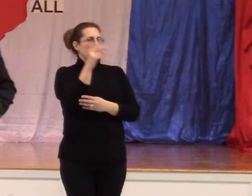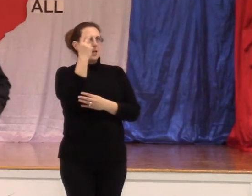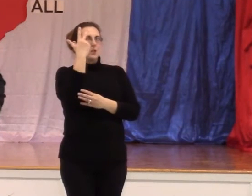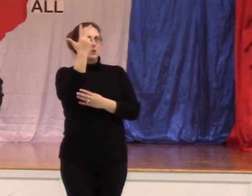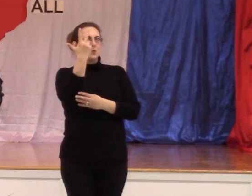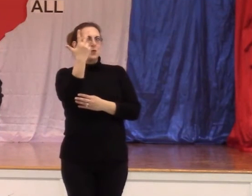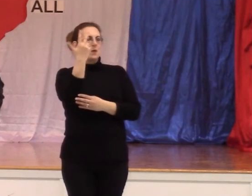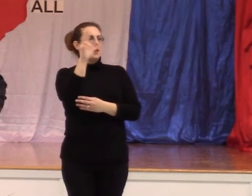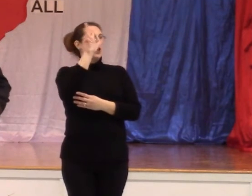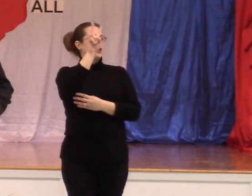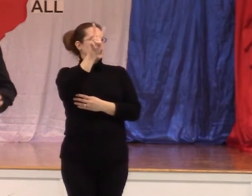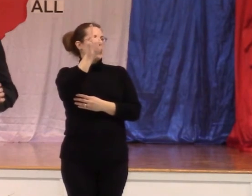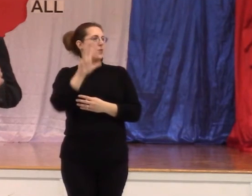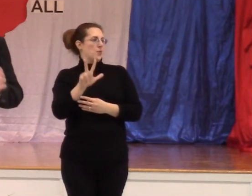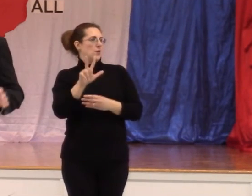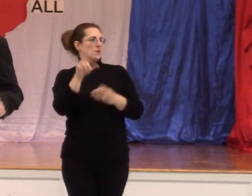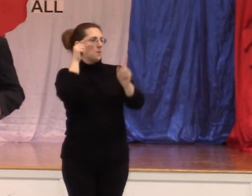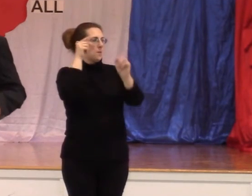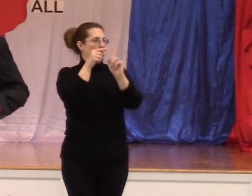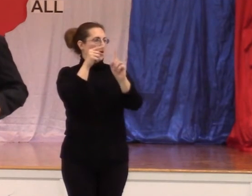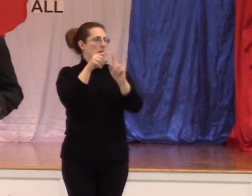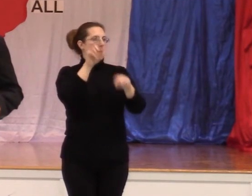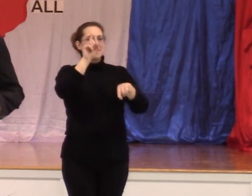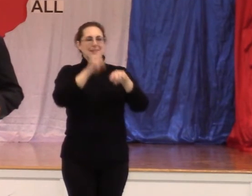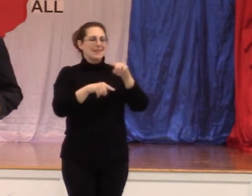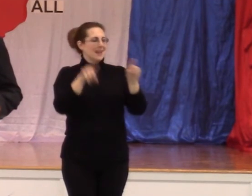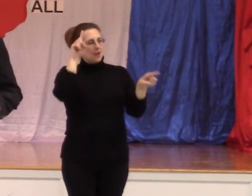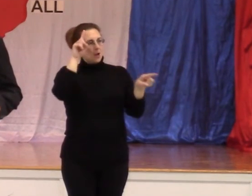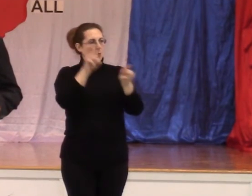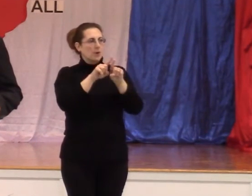points. But they cannot agree on the Lord's Supper.